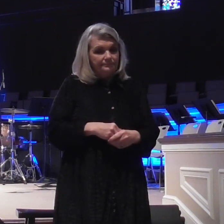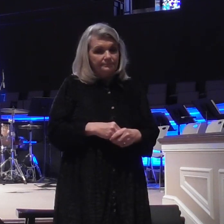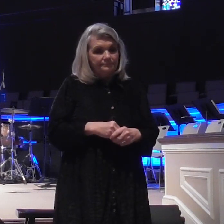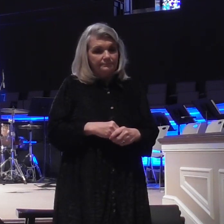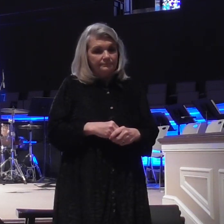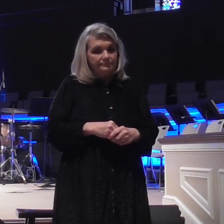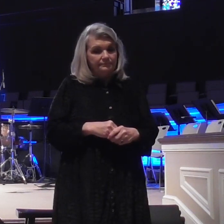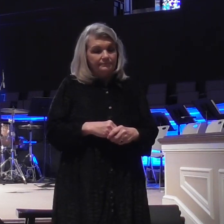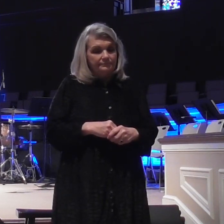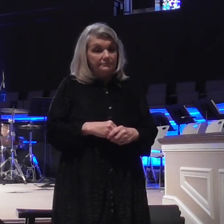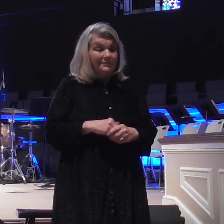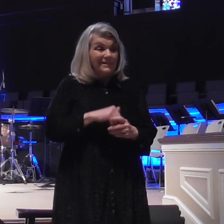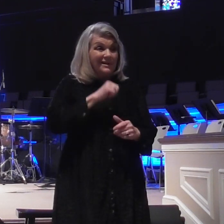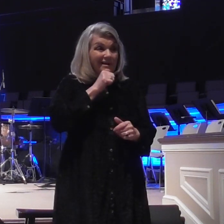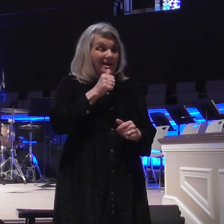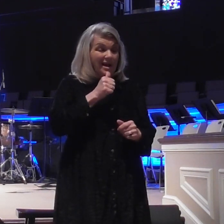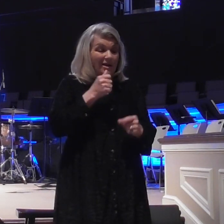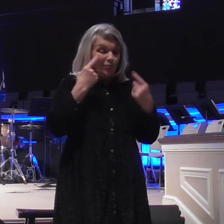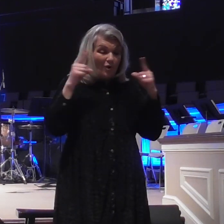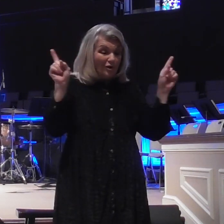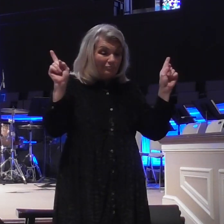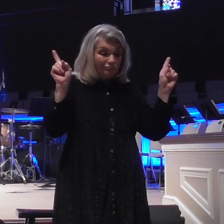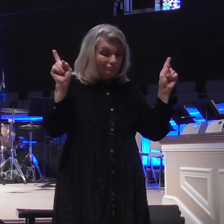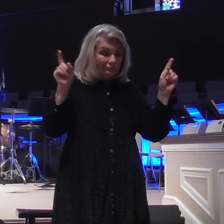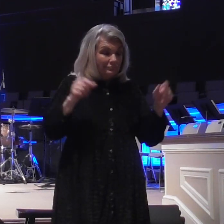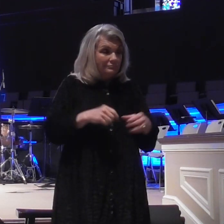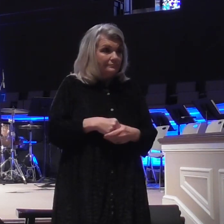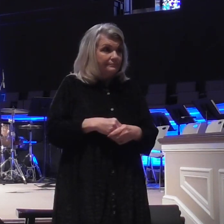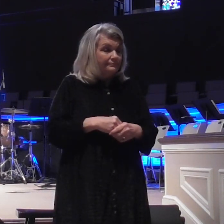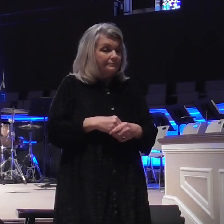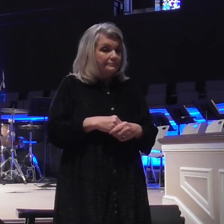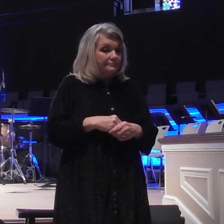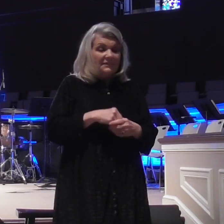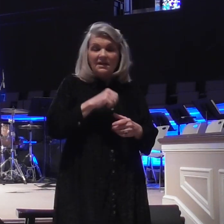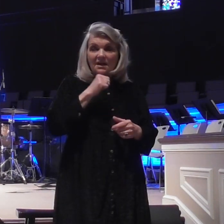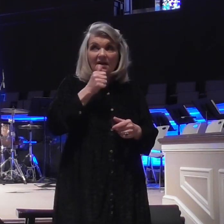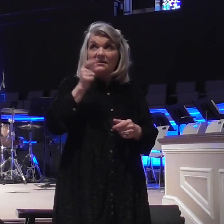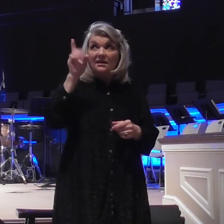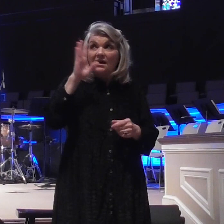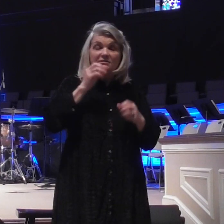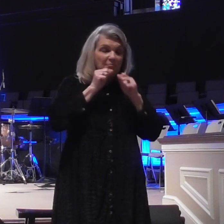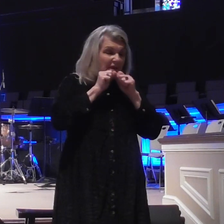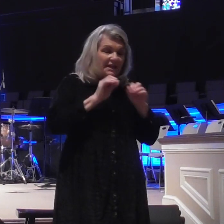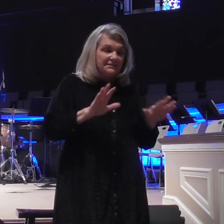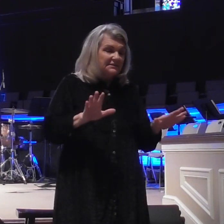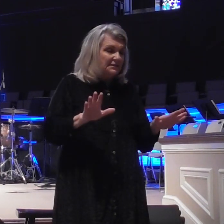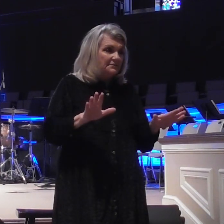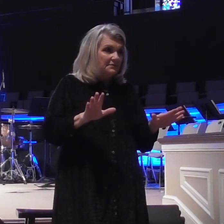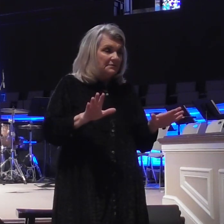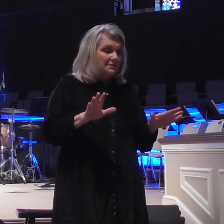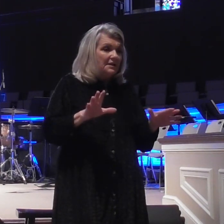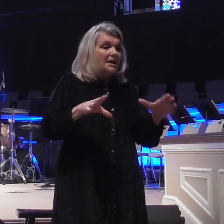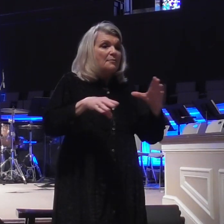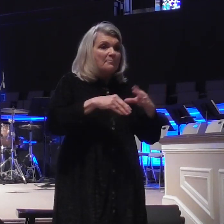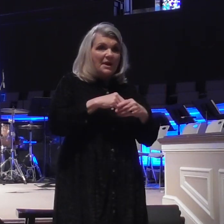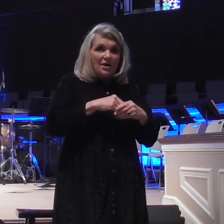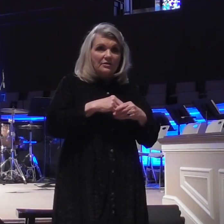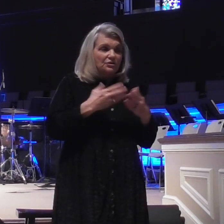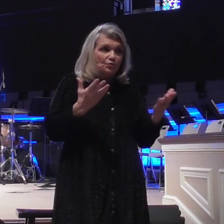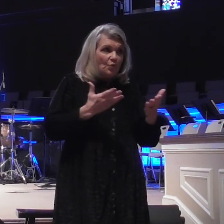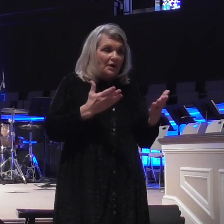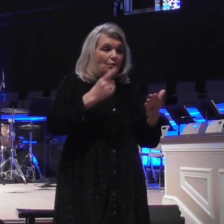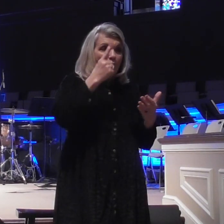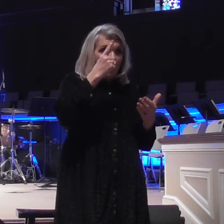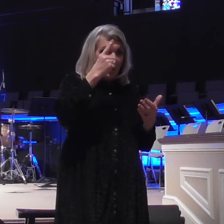And it doesn't work. And it isn't God's blessing for them. Marriage is one man and one woman